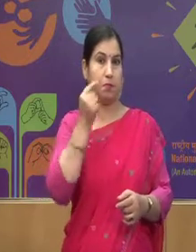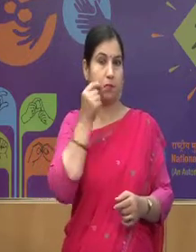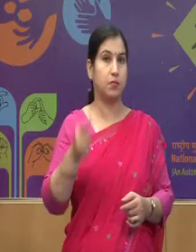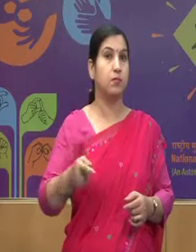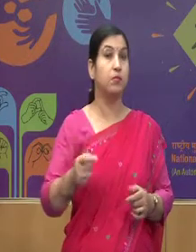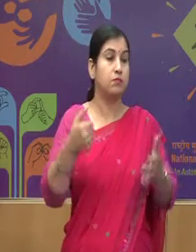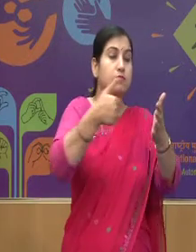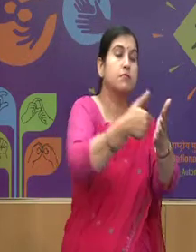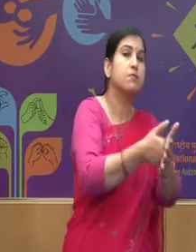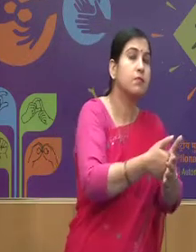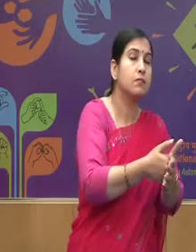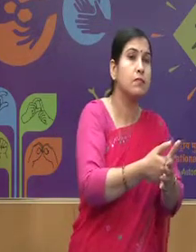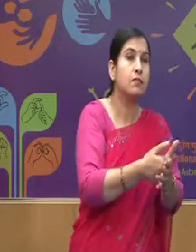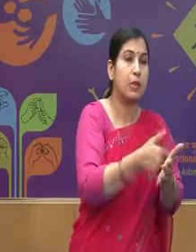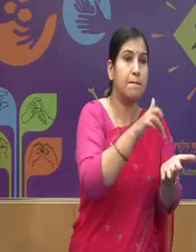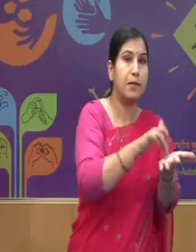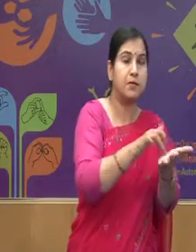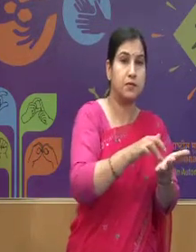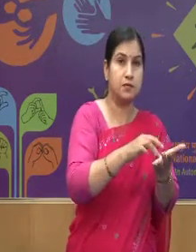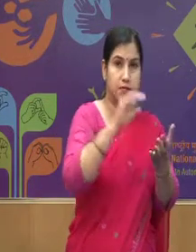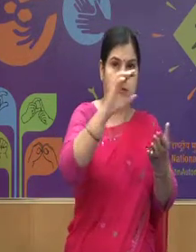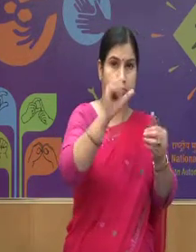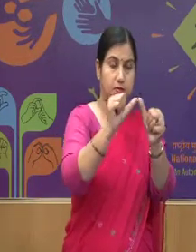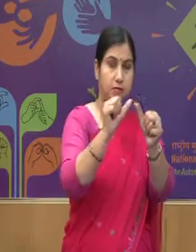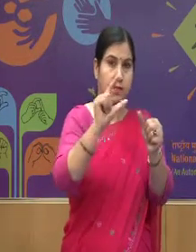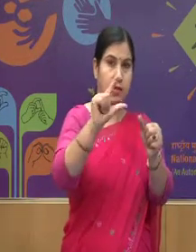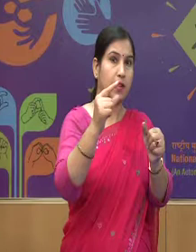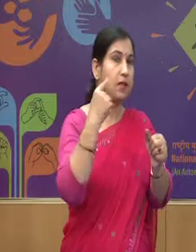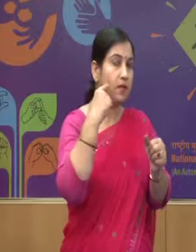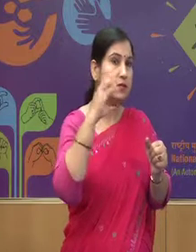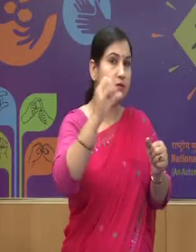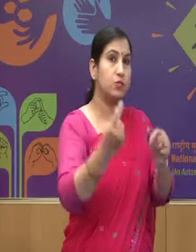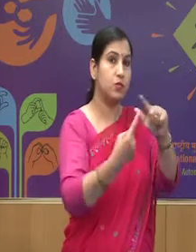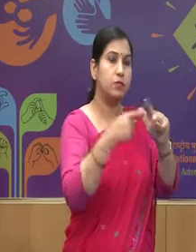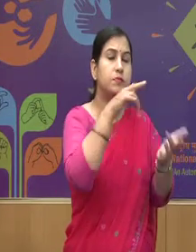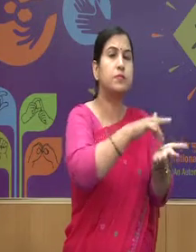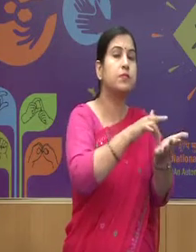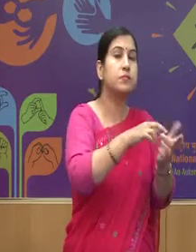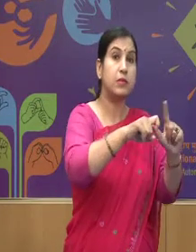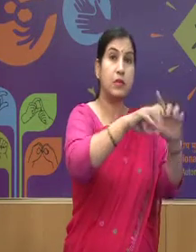He reached Calicut, which is situated in the state of Kerala,